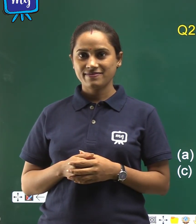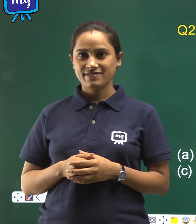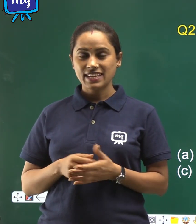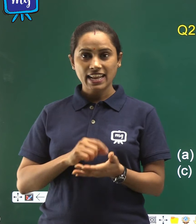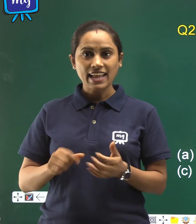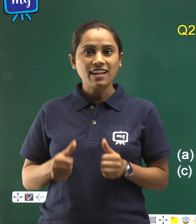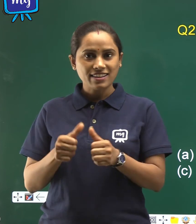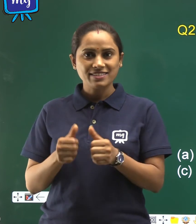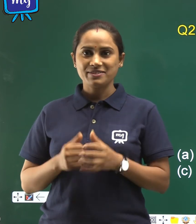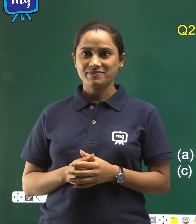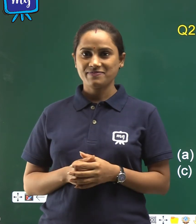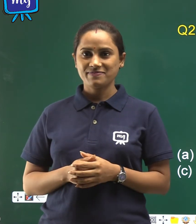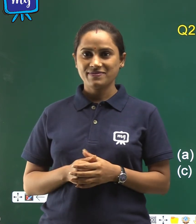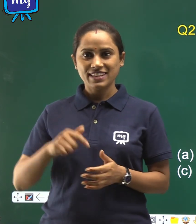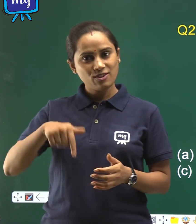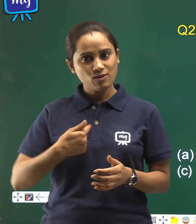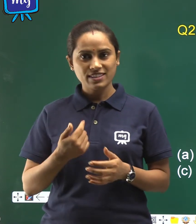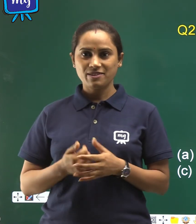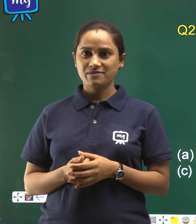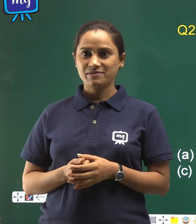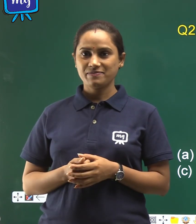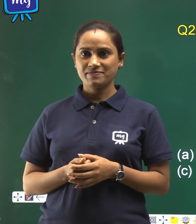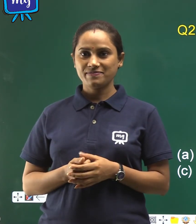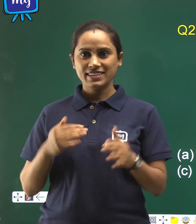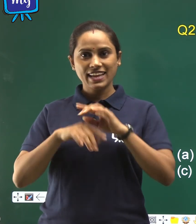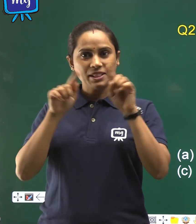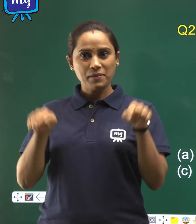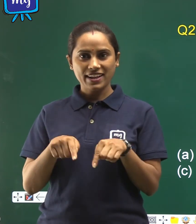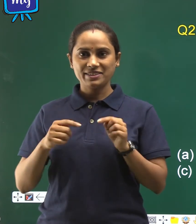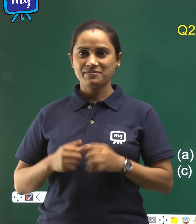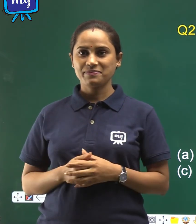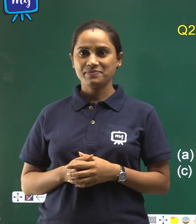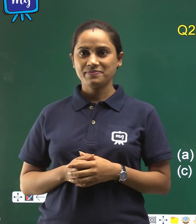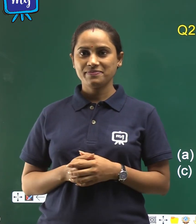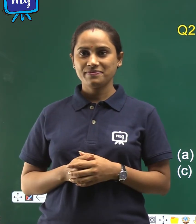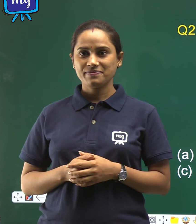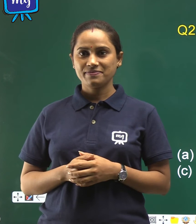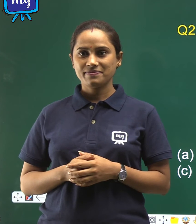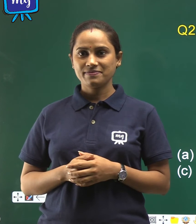Write the answer yourself in the bracket.